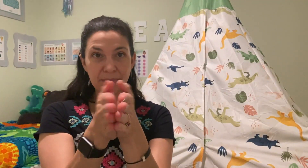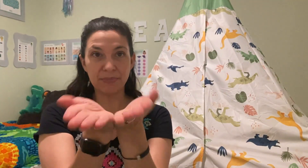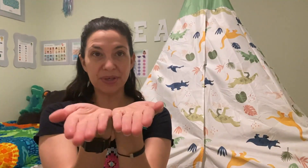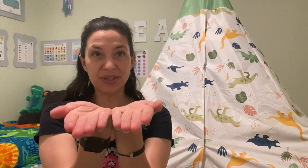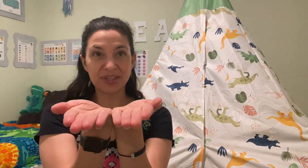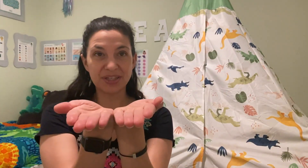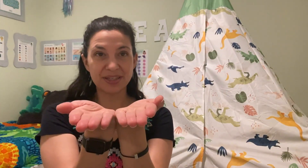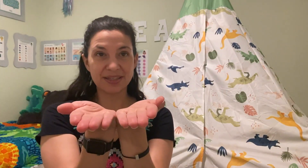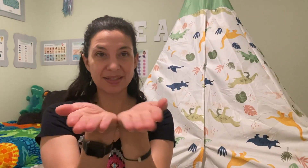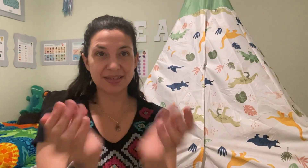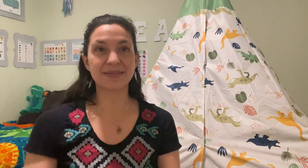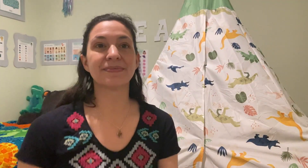Book.